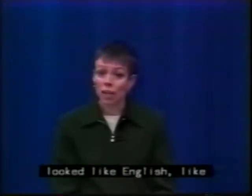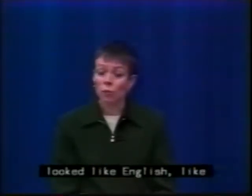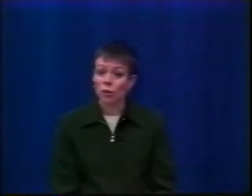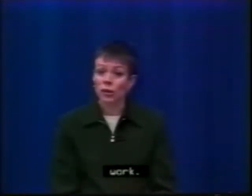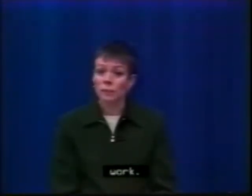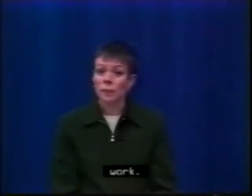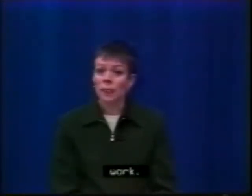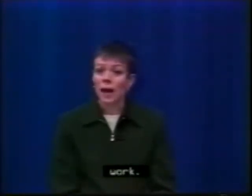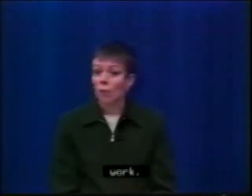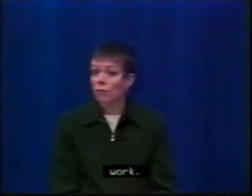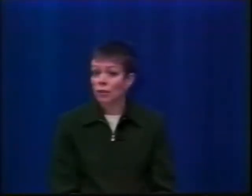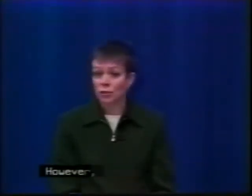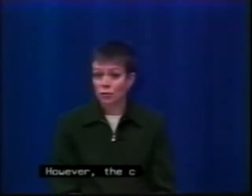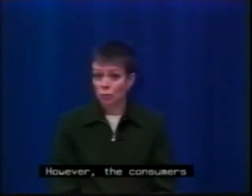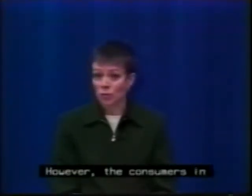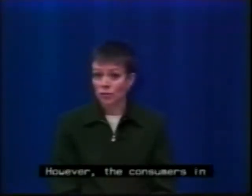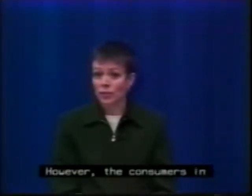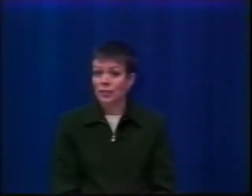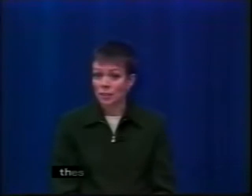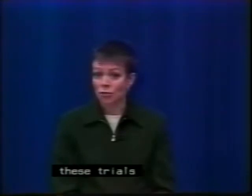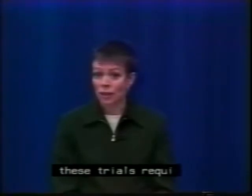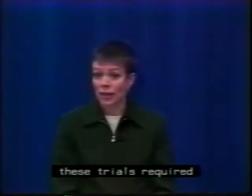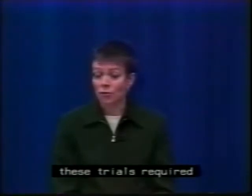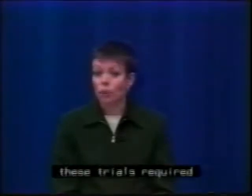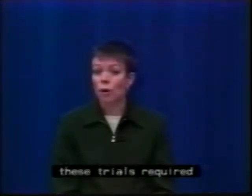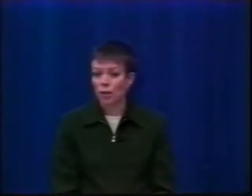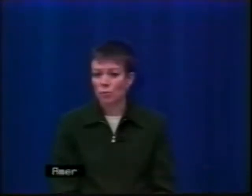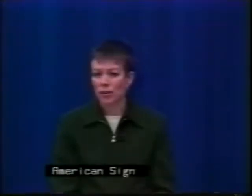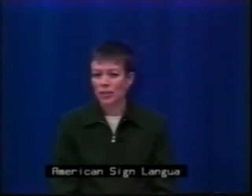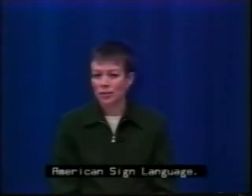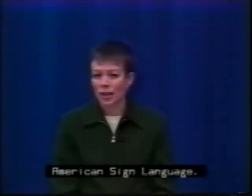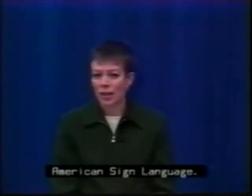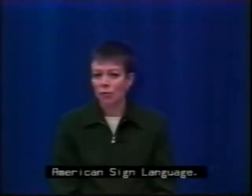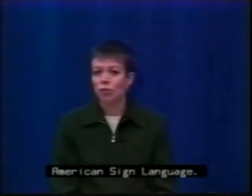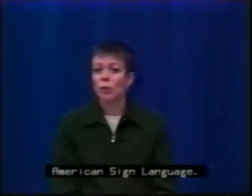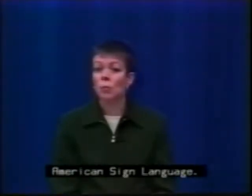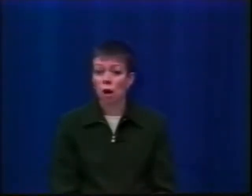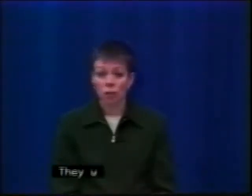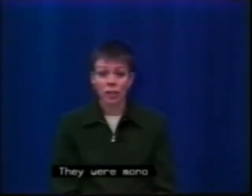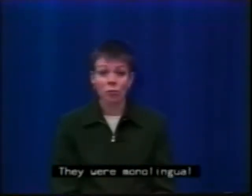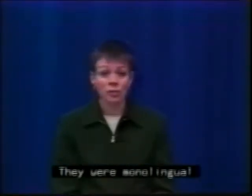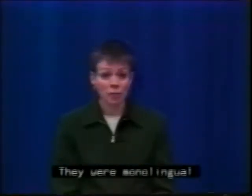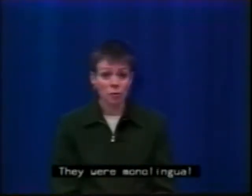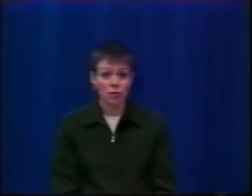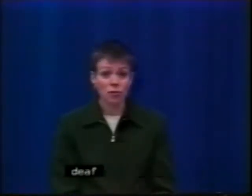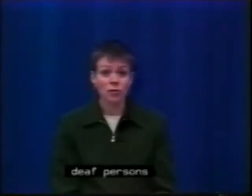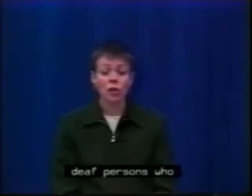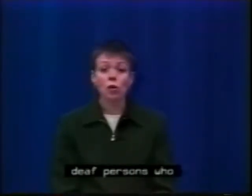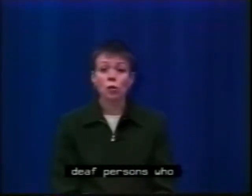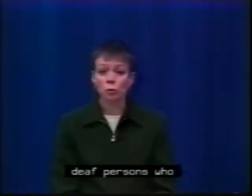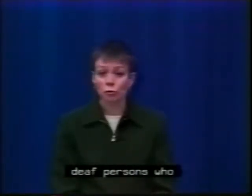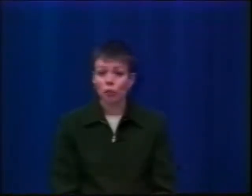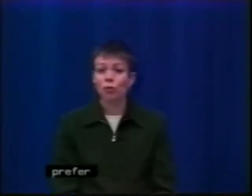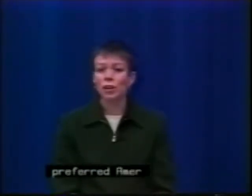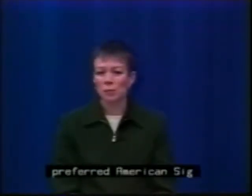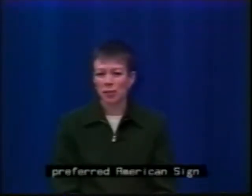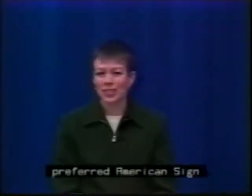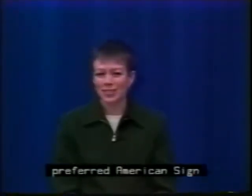English-like work. However, the consumers in these trials required American Sign Language. They were monolingual deaf persons who preferred American